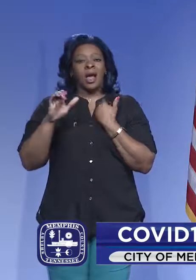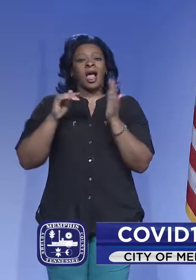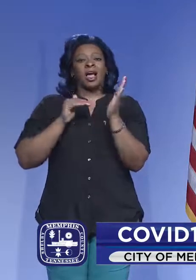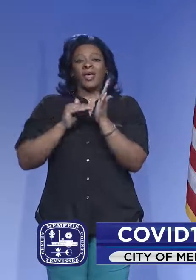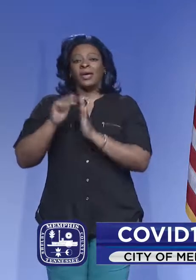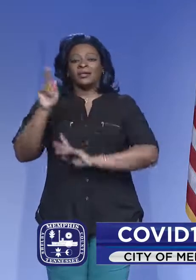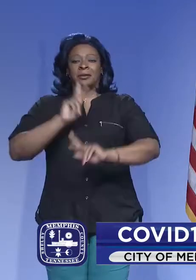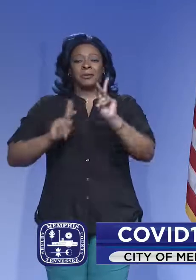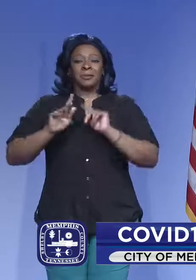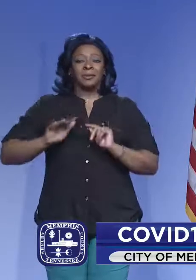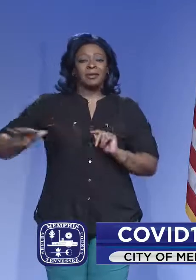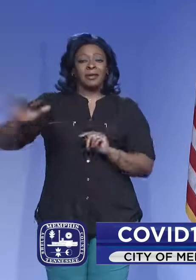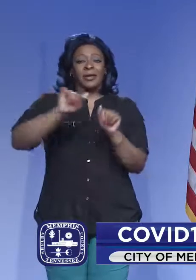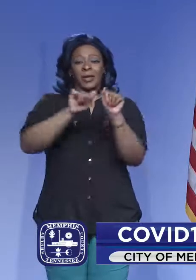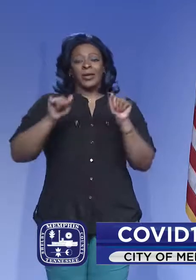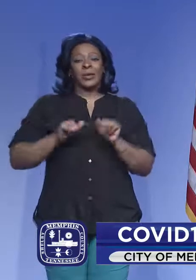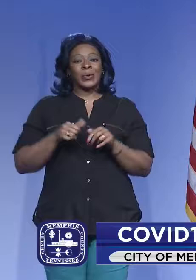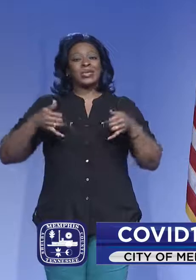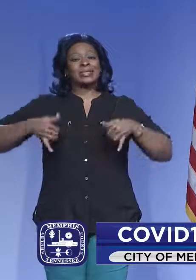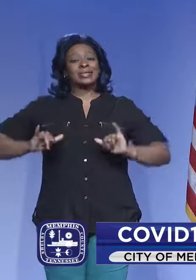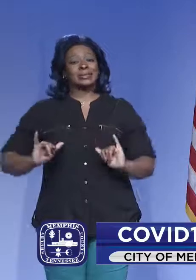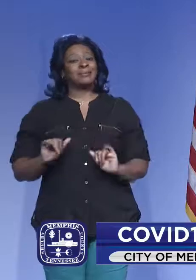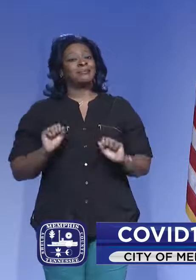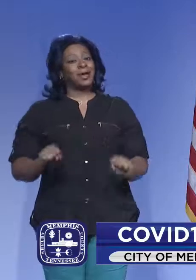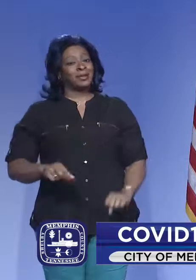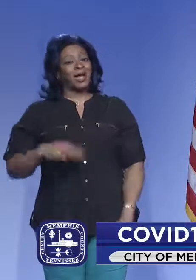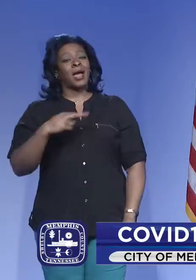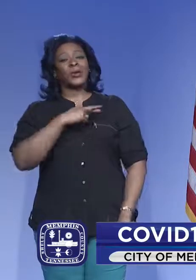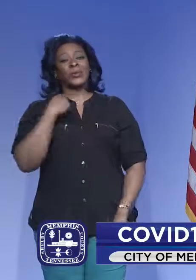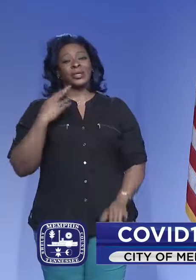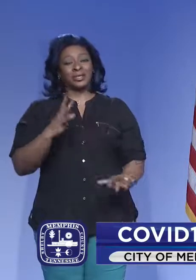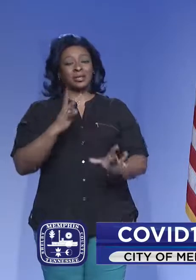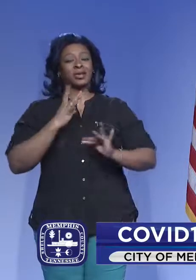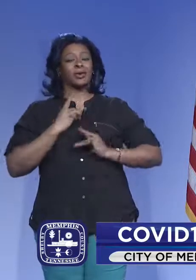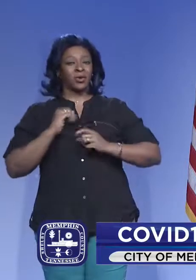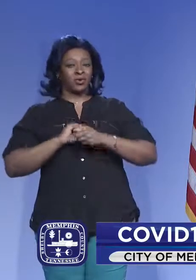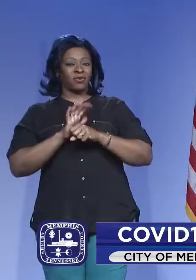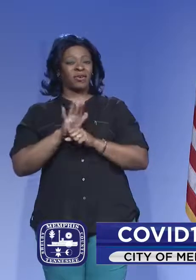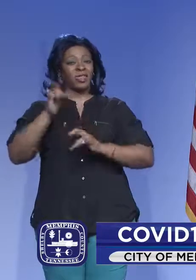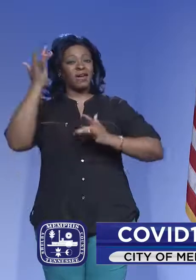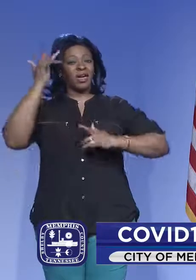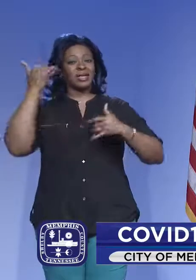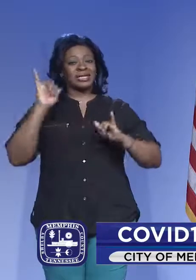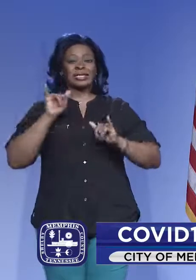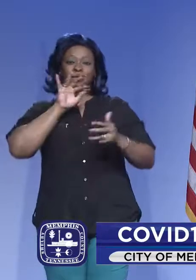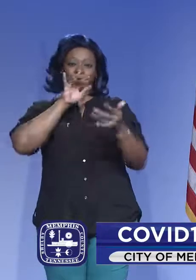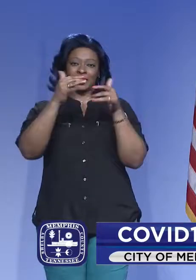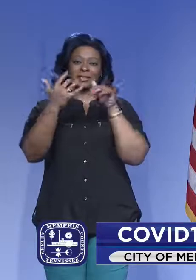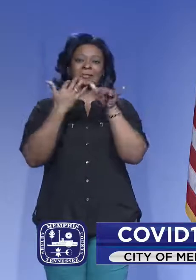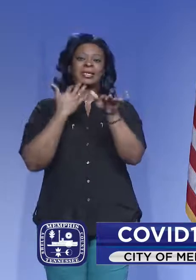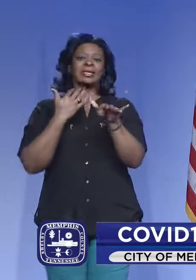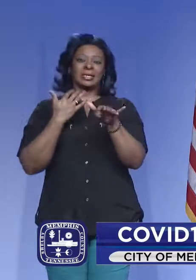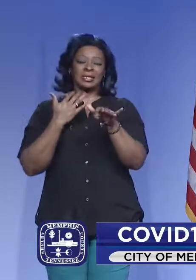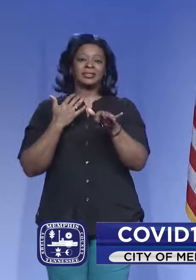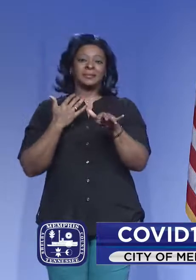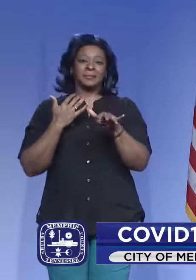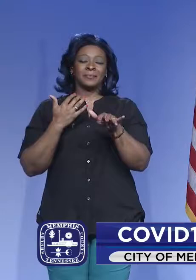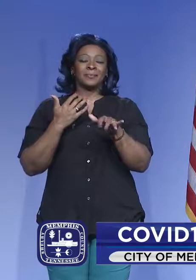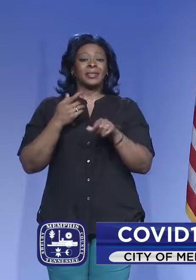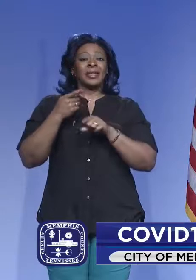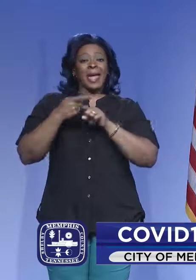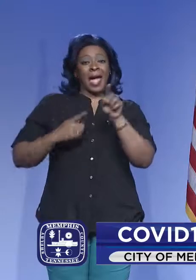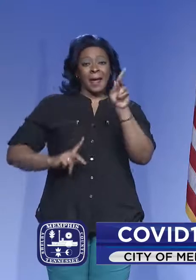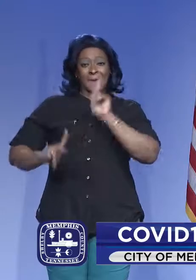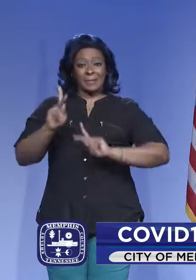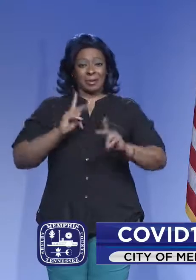people in the area who are susceptible to COVID, and the virus is still transmitting. And half the